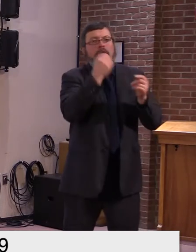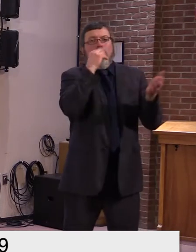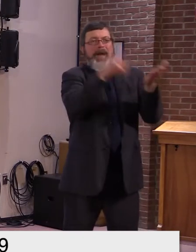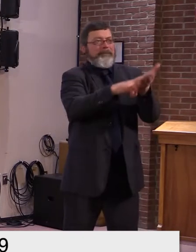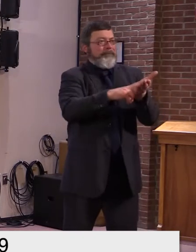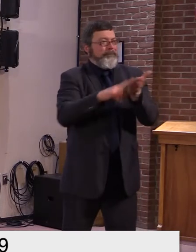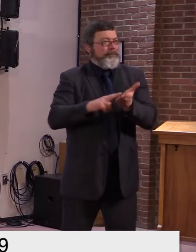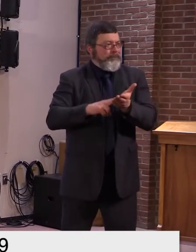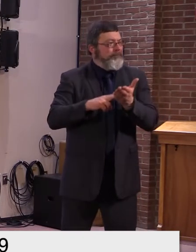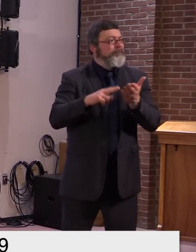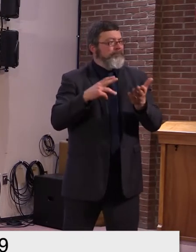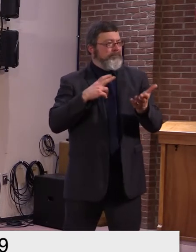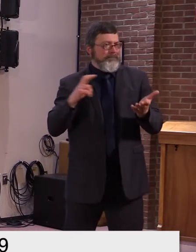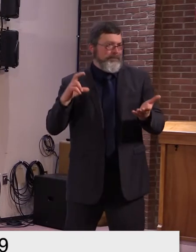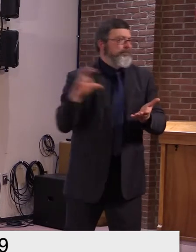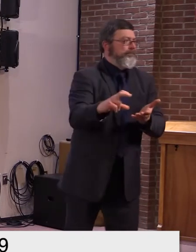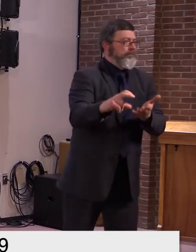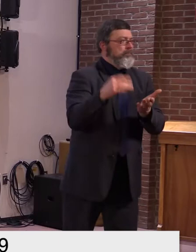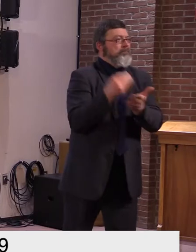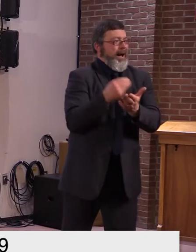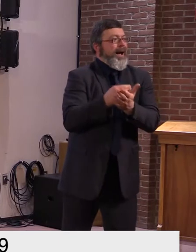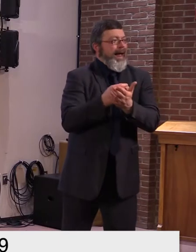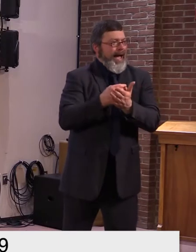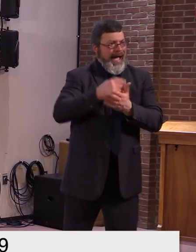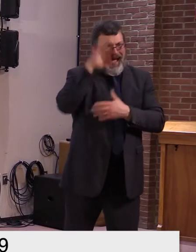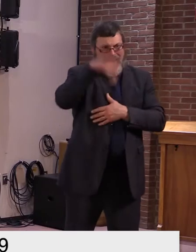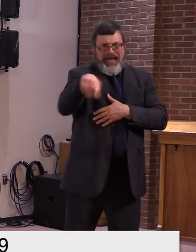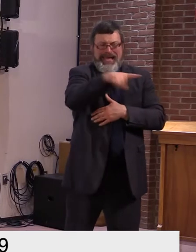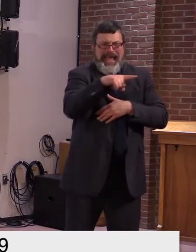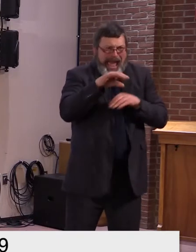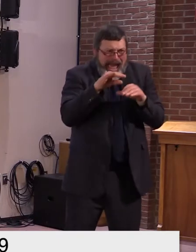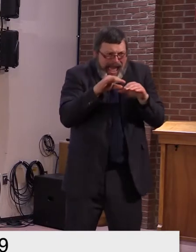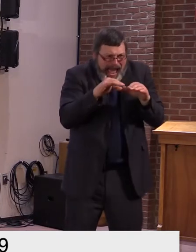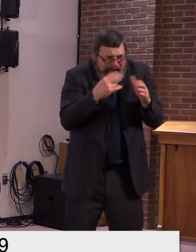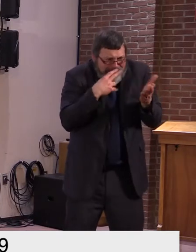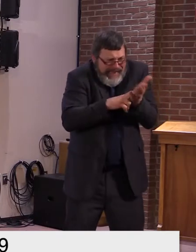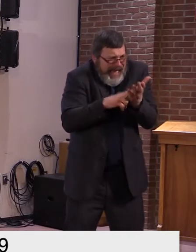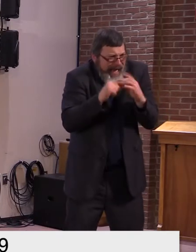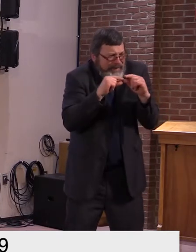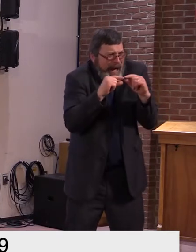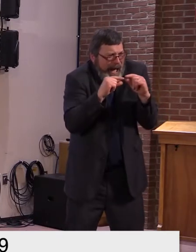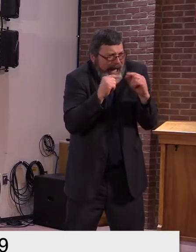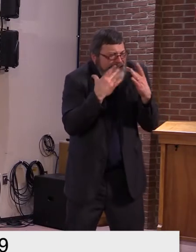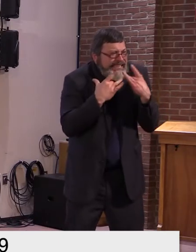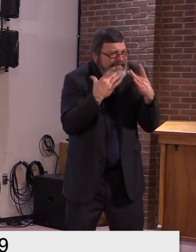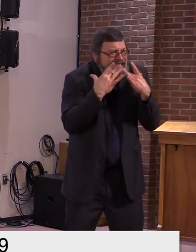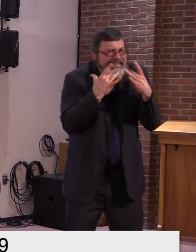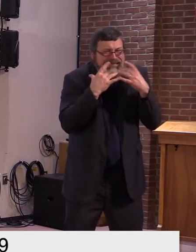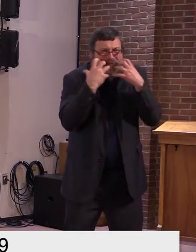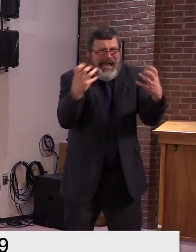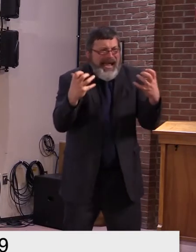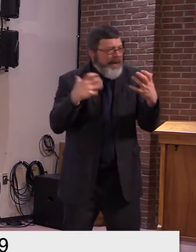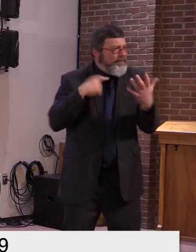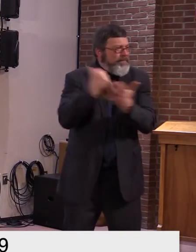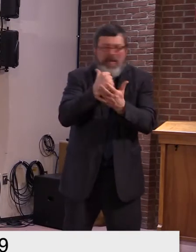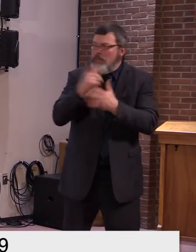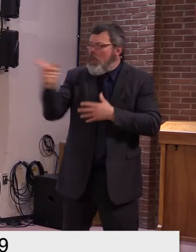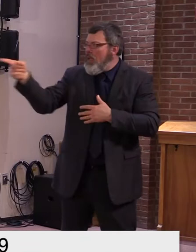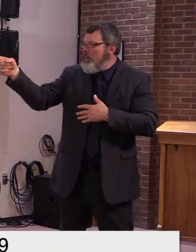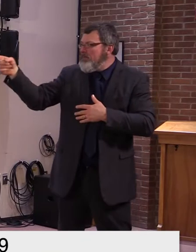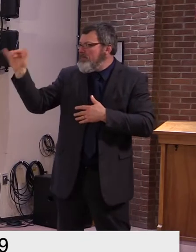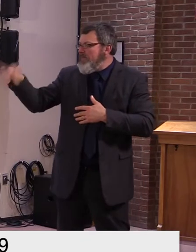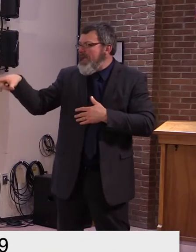that some Vermonters are experiencing is largely invisible to others. But I was up in Newport last